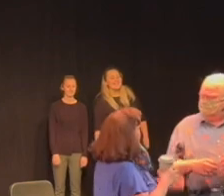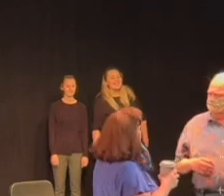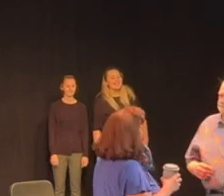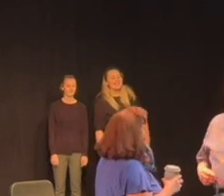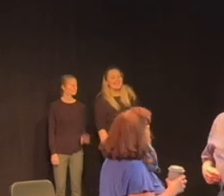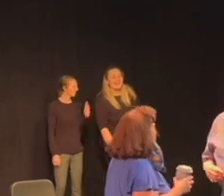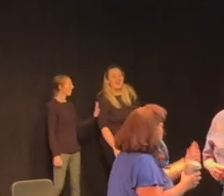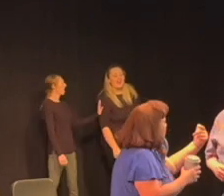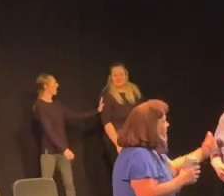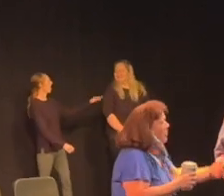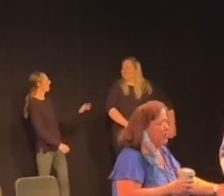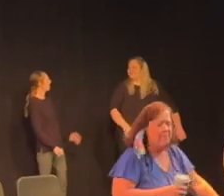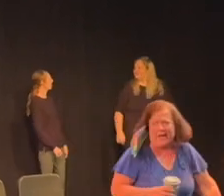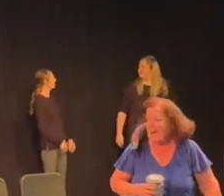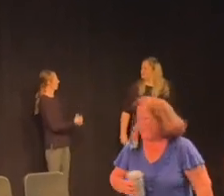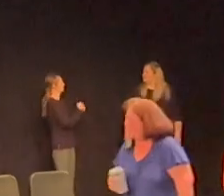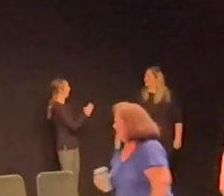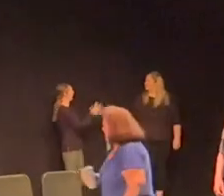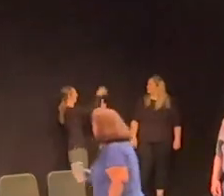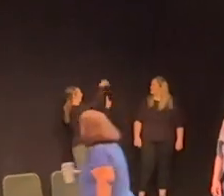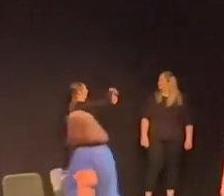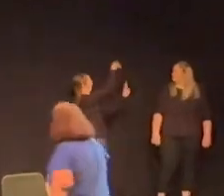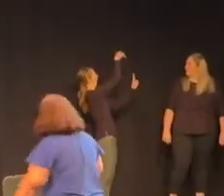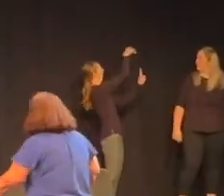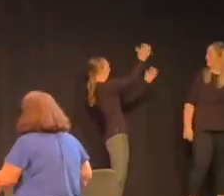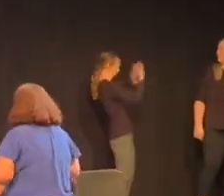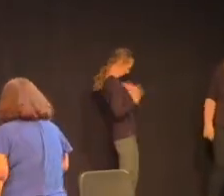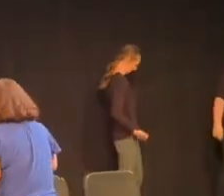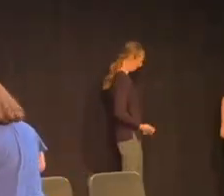God, leave it to you to make me look bad.